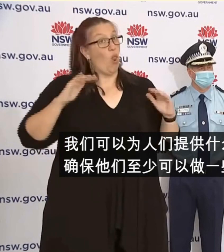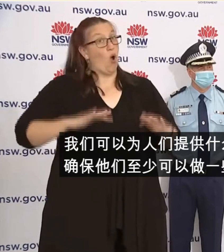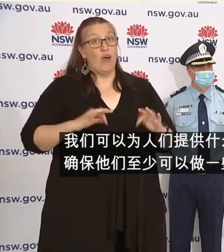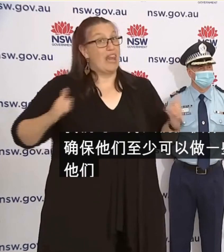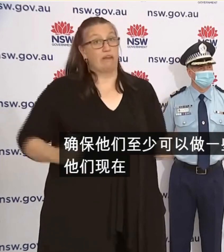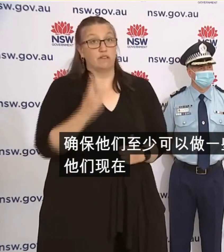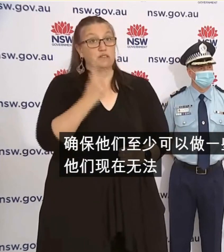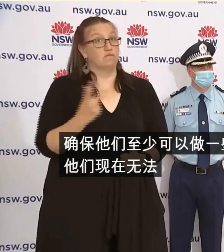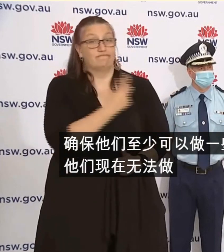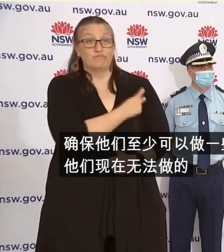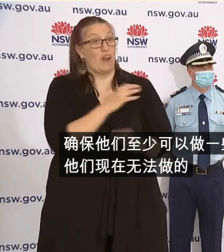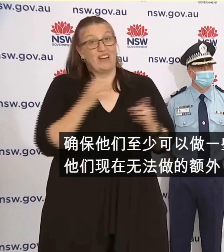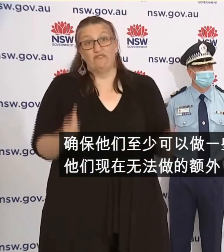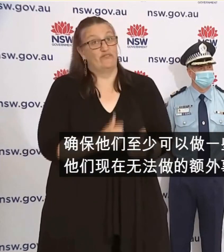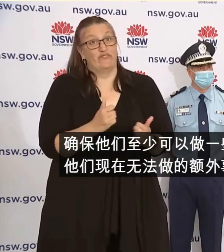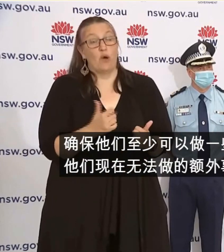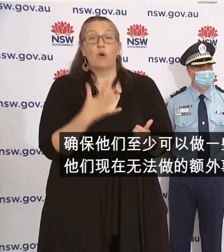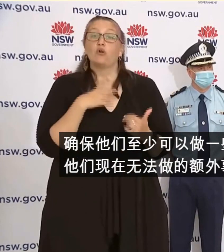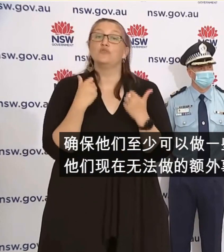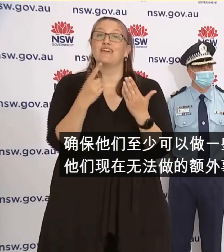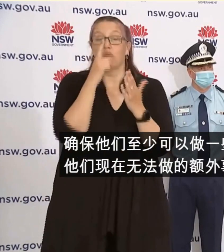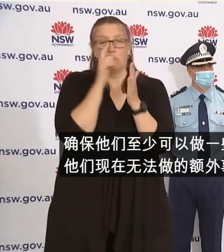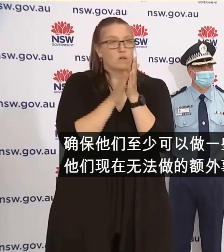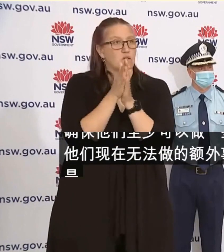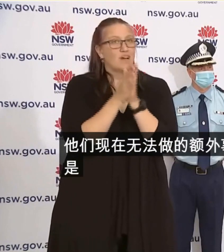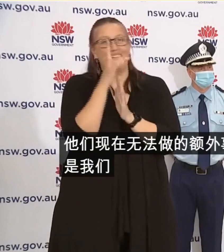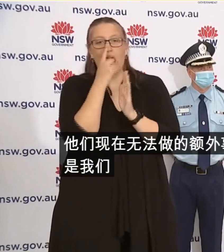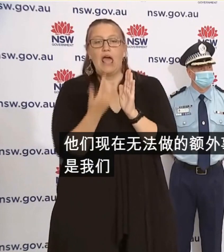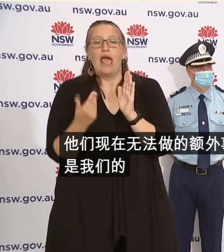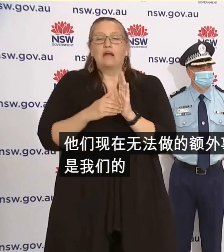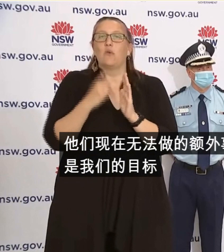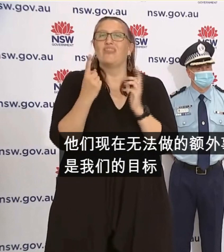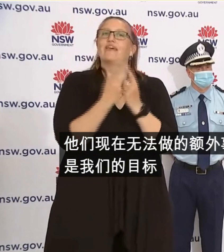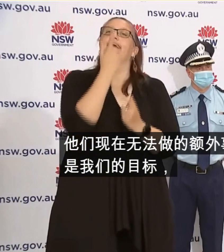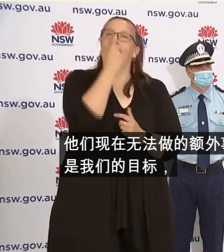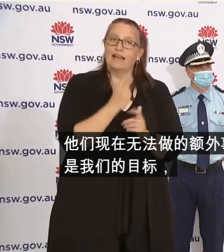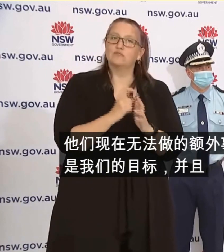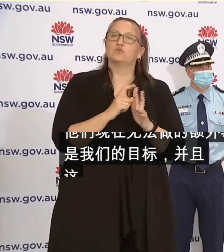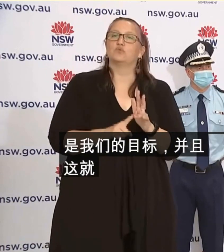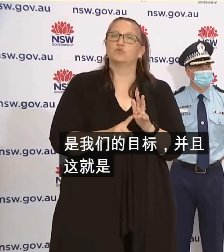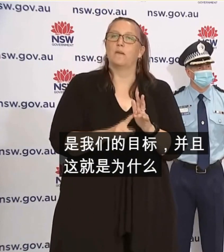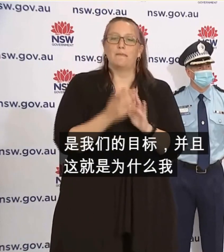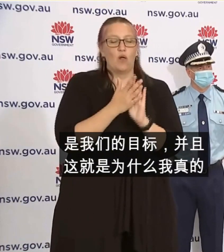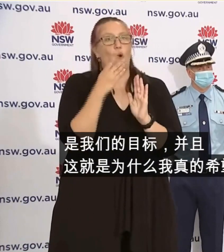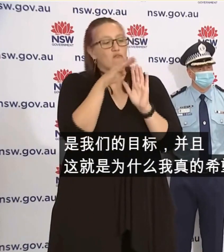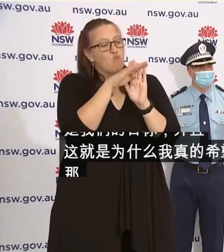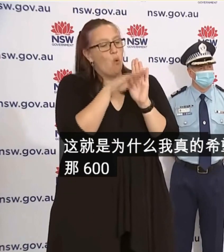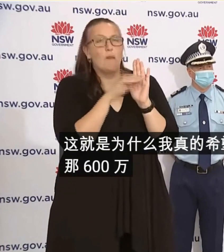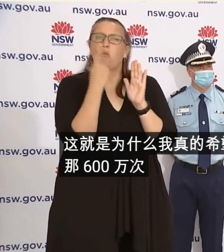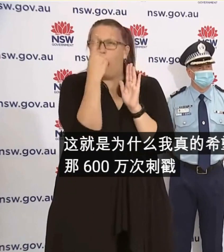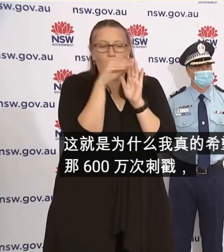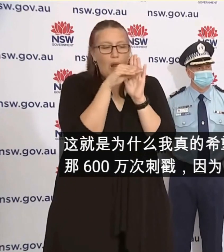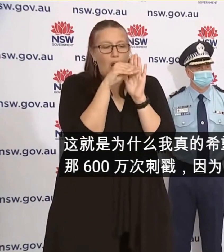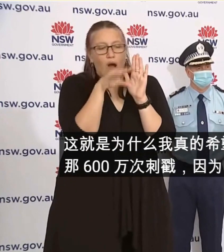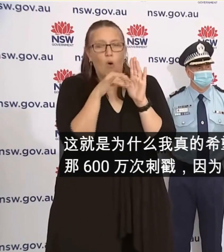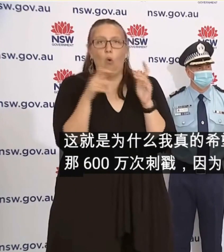do at least something extra they can't do now? So that's always what our aim has been, and that's why I'm really keen to get to those